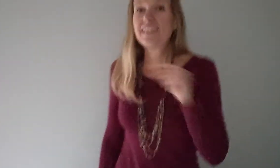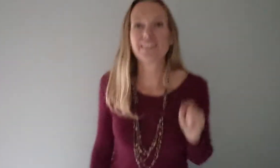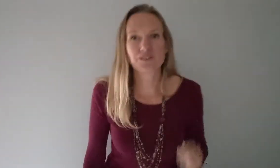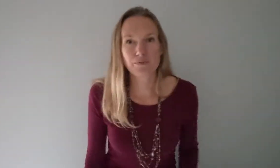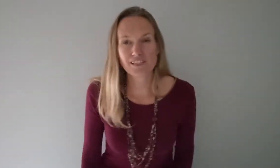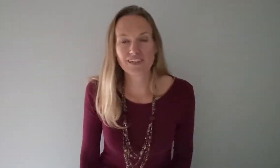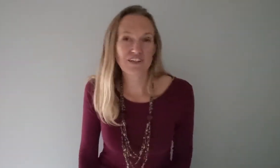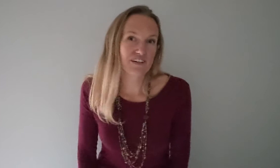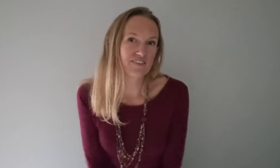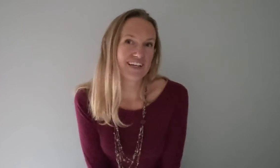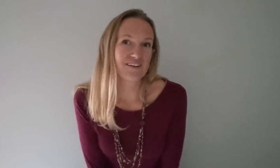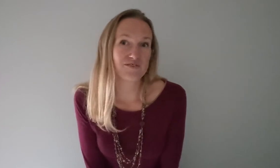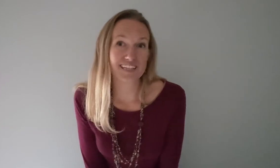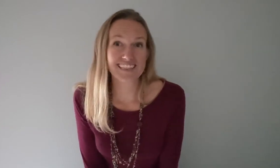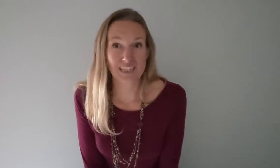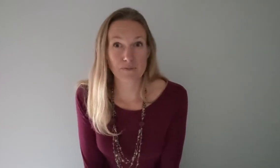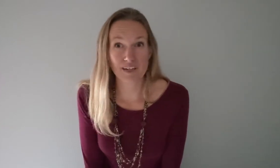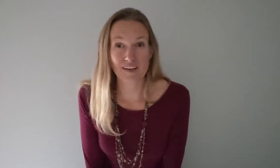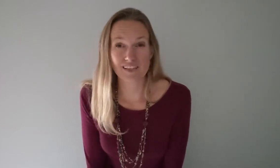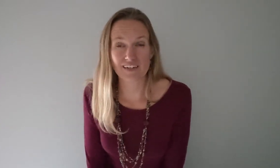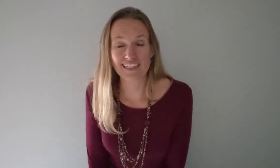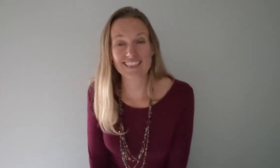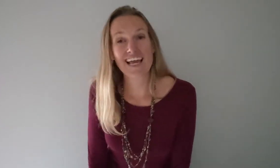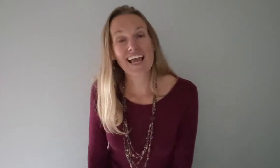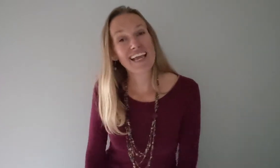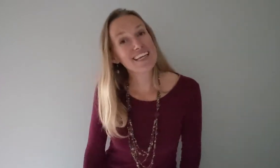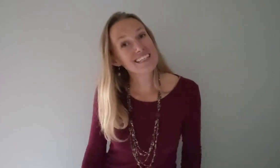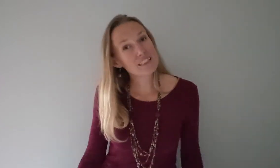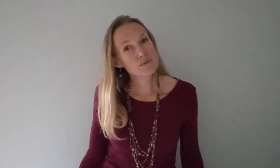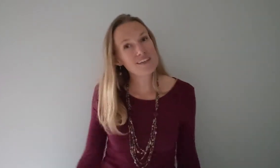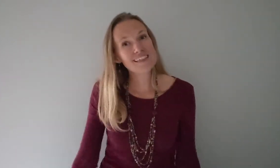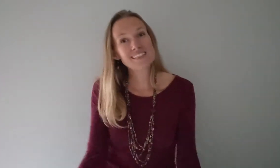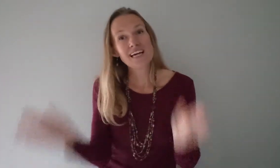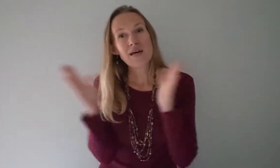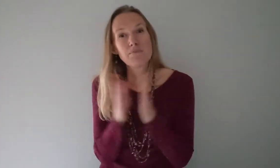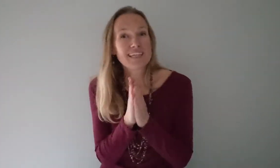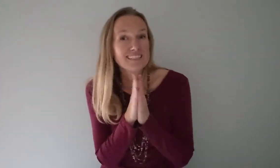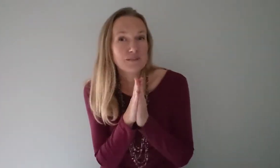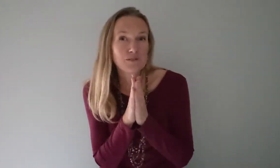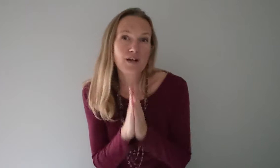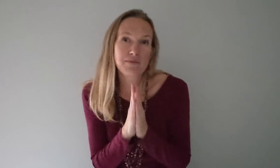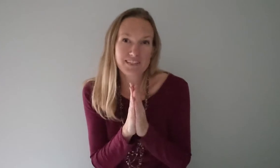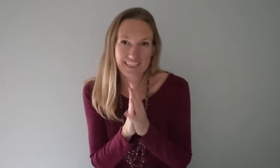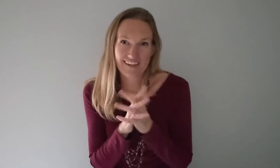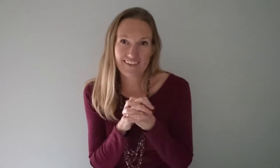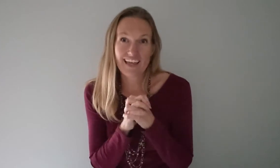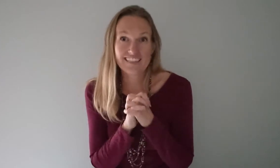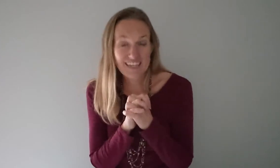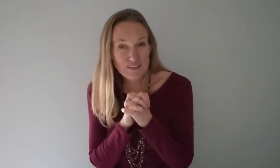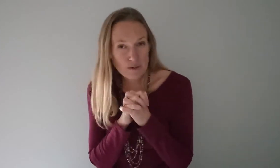the description, you're going to find helpful links like printing off the lyrics. And last but not least, please subscribe to the channel and check out the